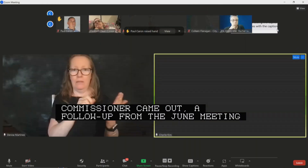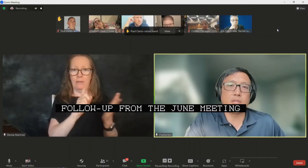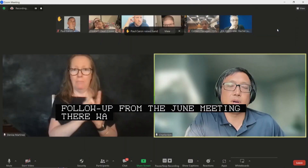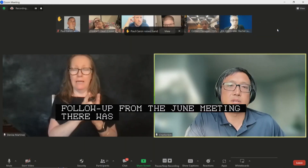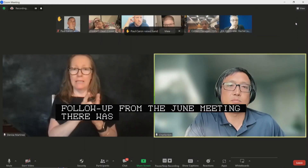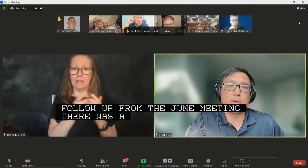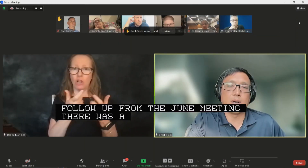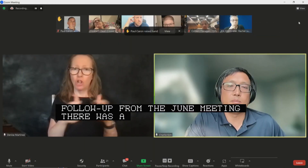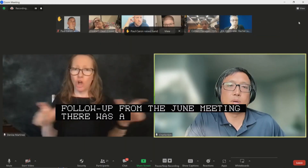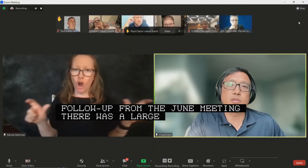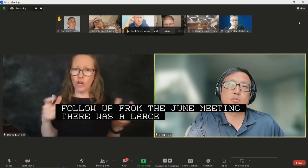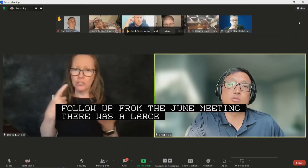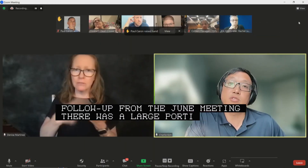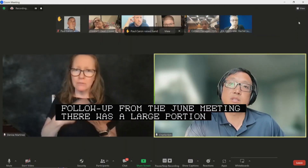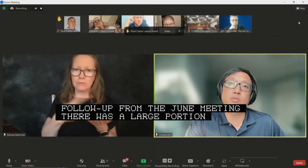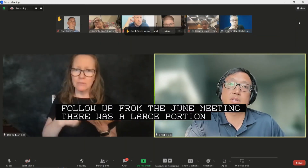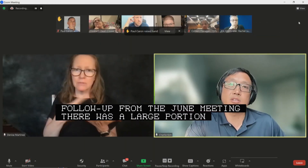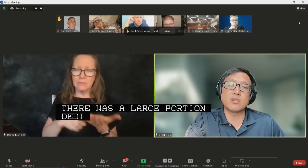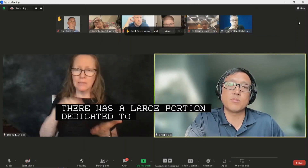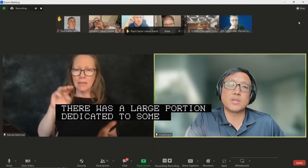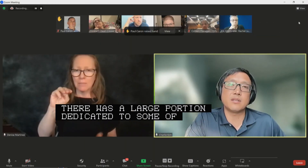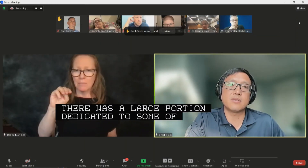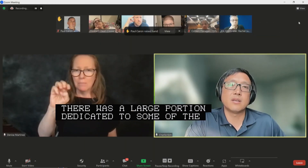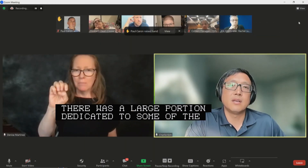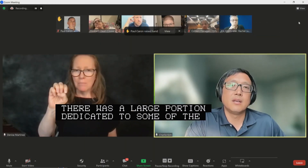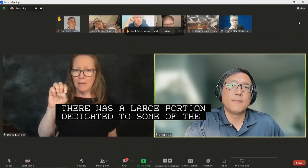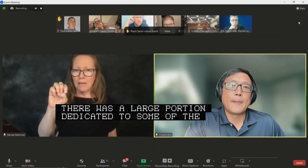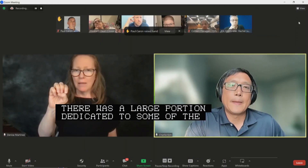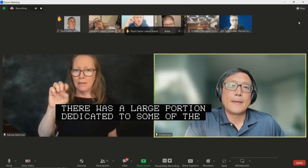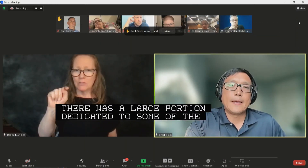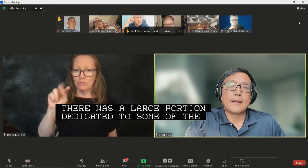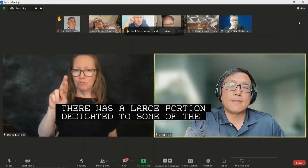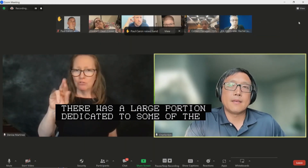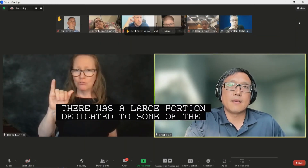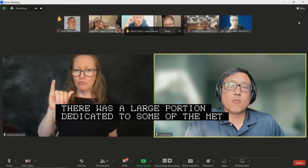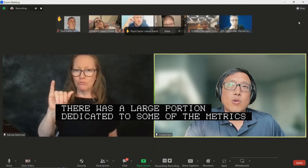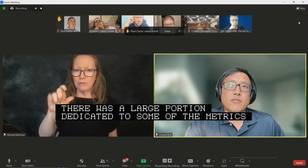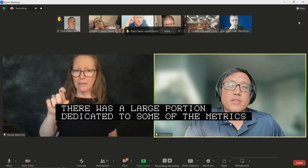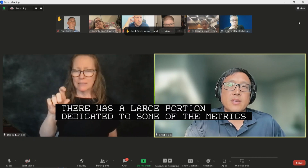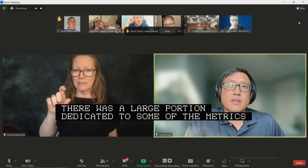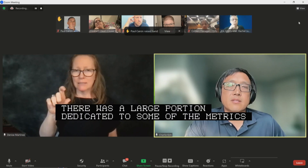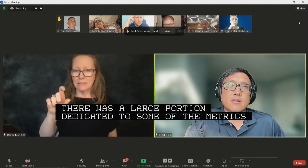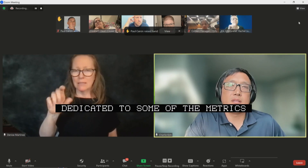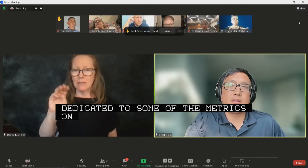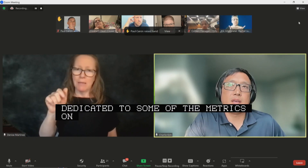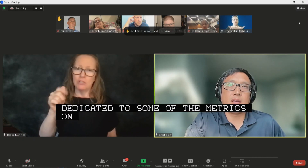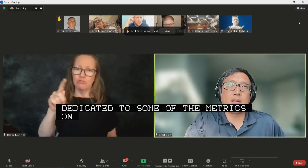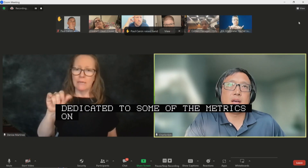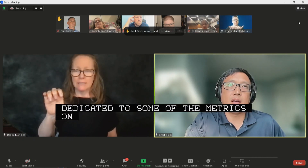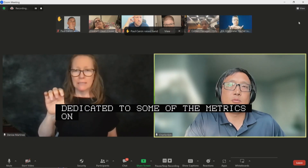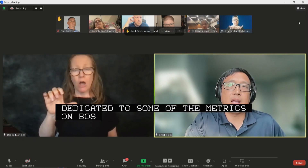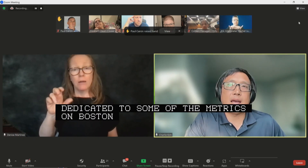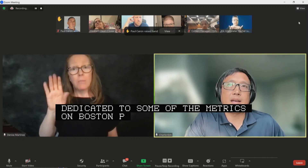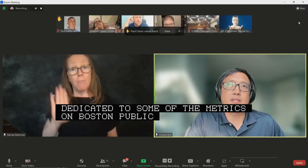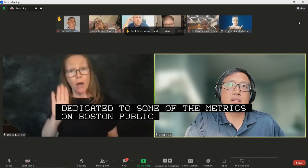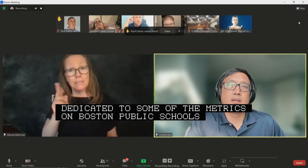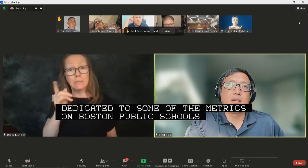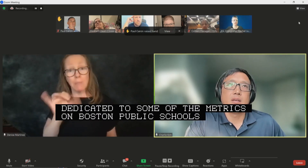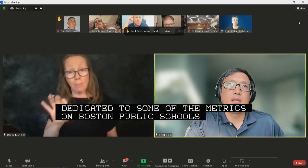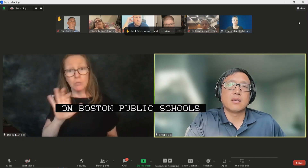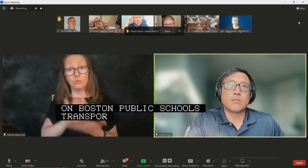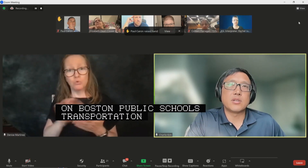metrics on Boston Public Schools transportation updates. And I think one of the things that I would